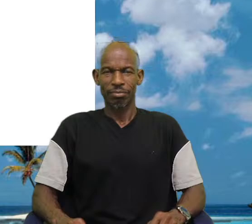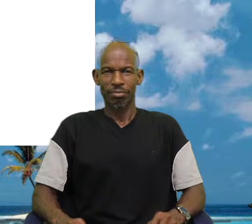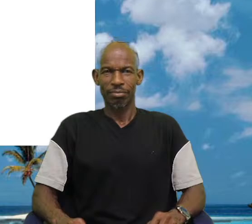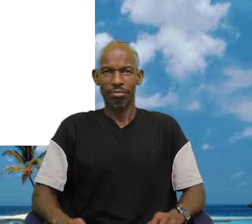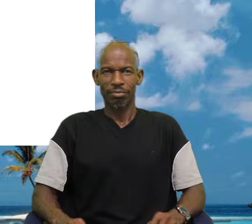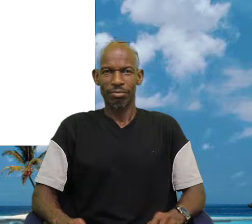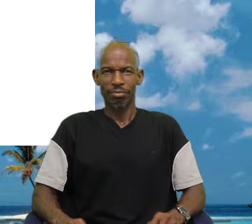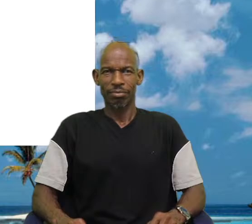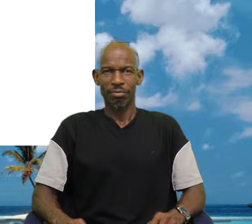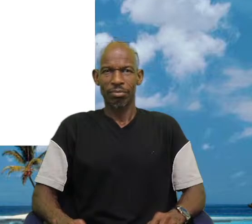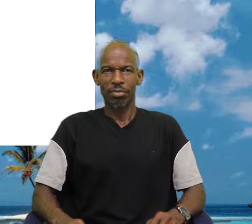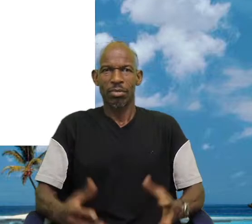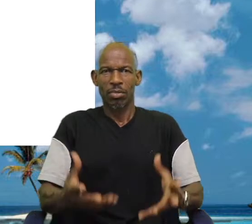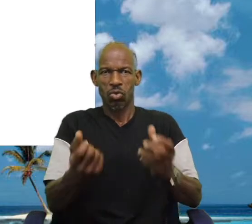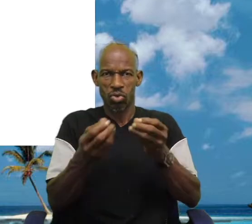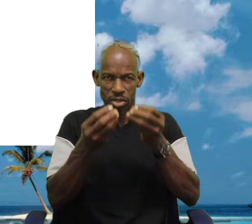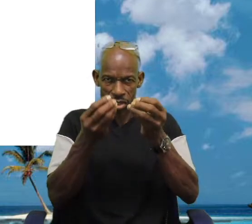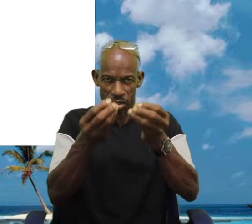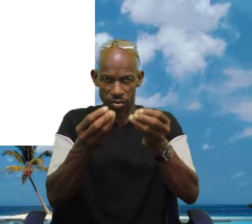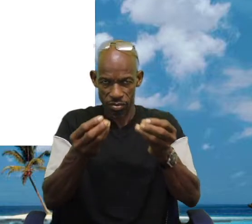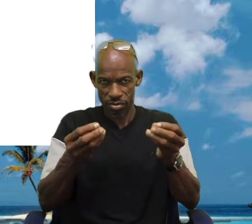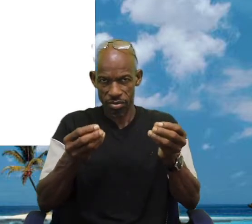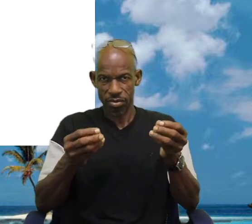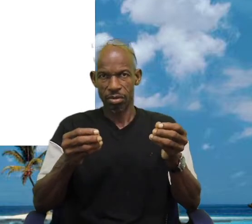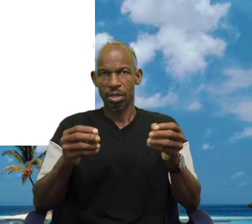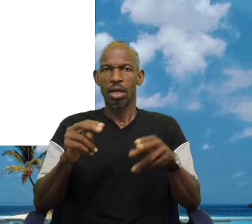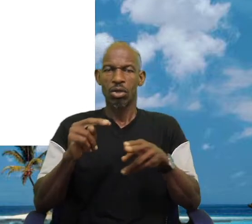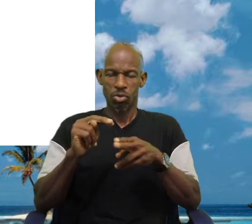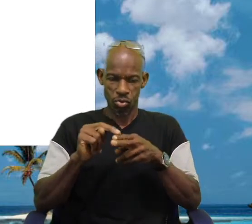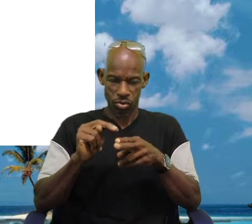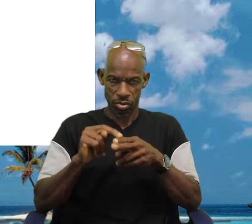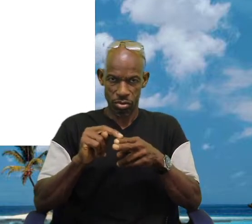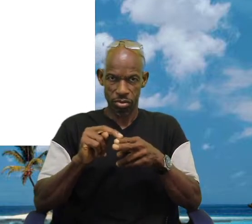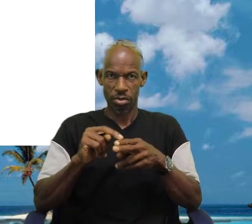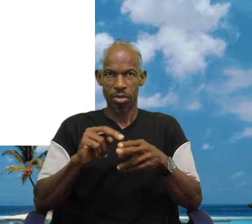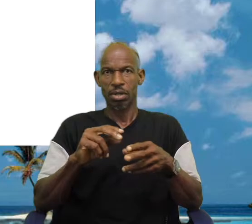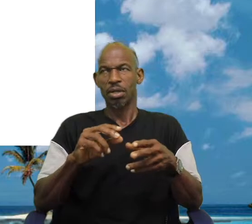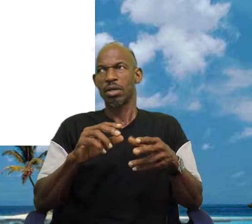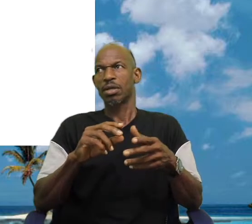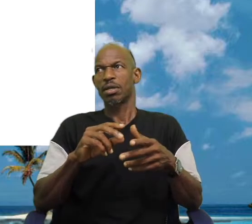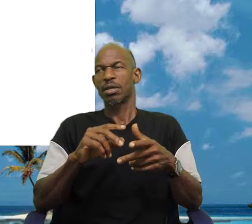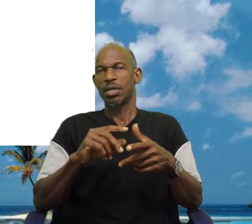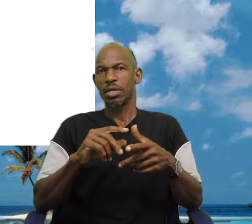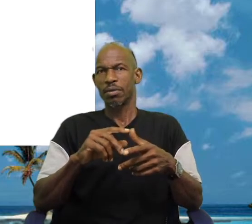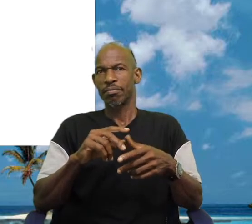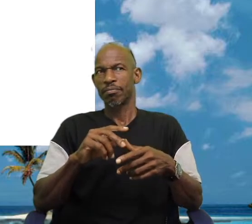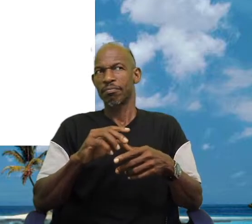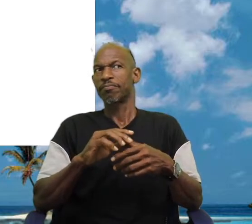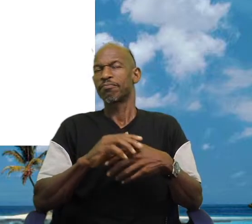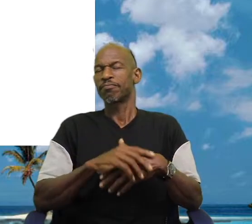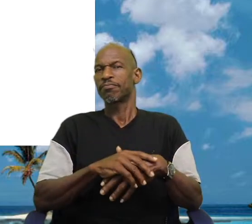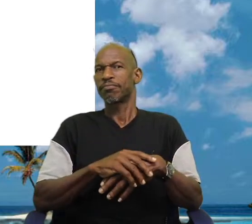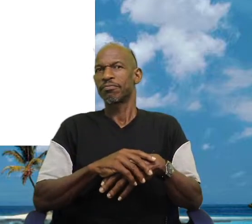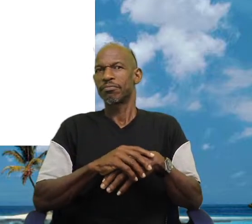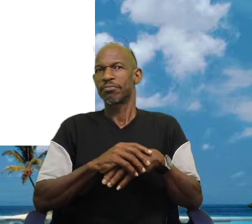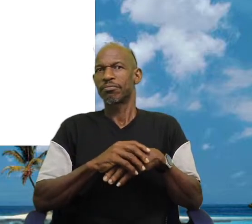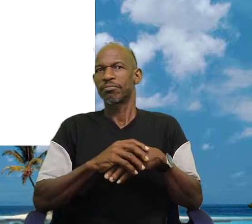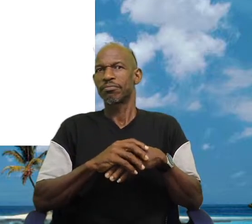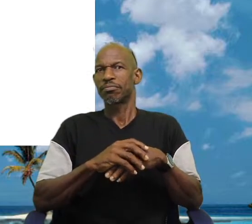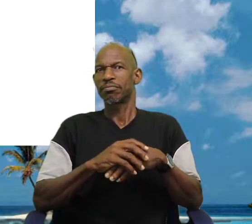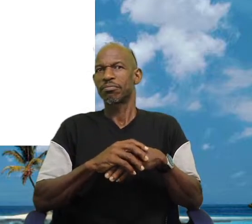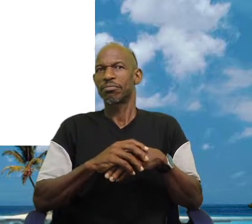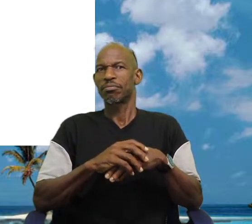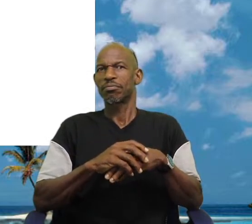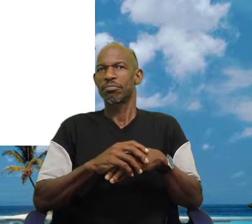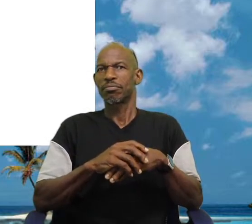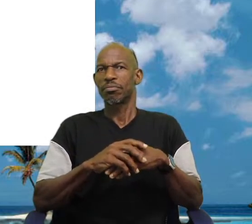So let me give you a noun, and from the noun, because that is where some of you all had some problems, from the noun we